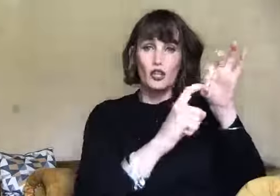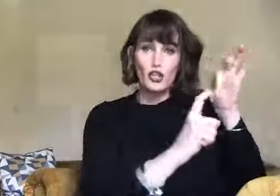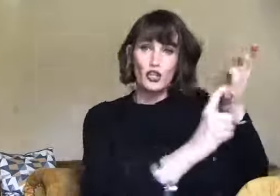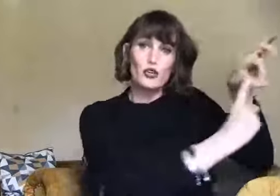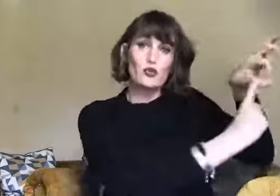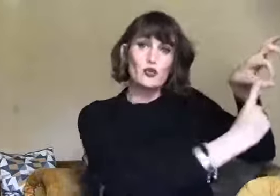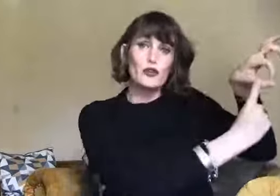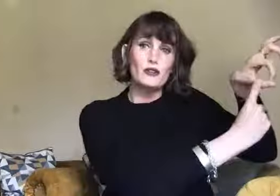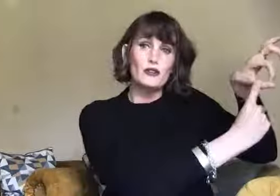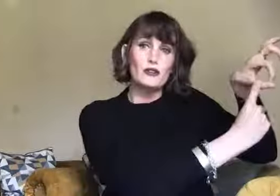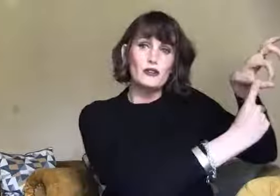Q,